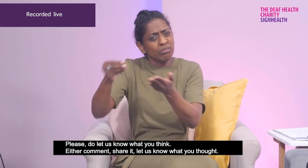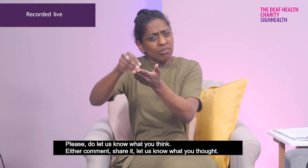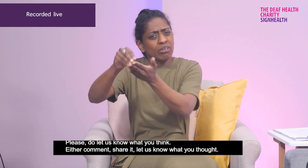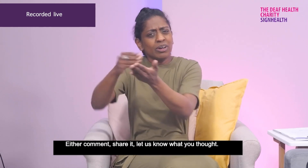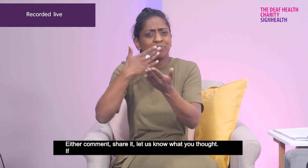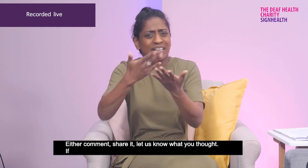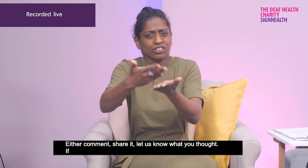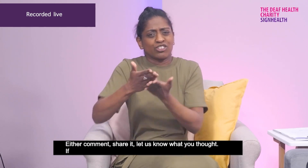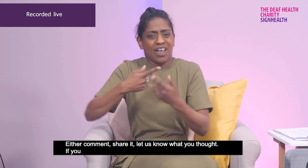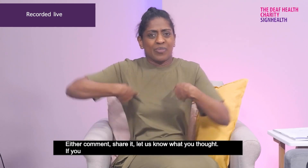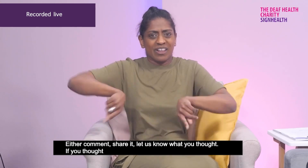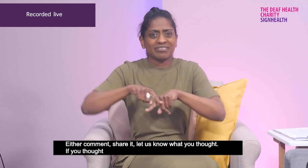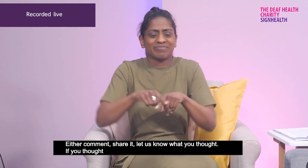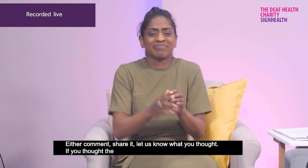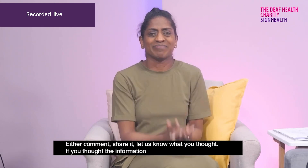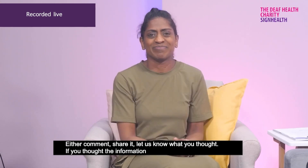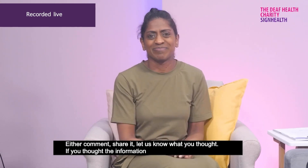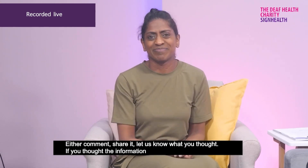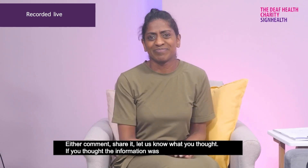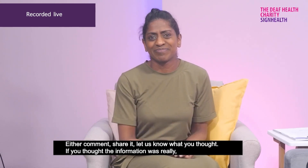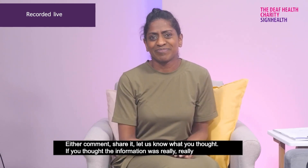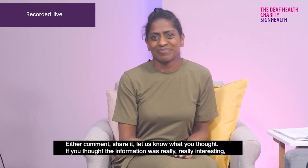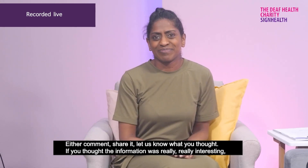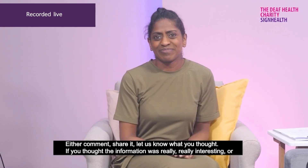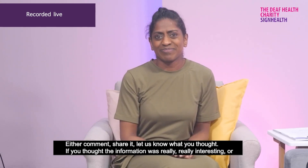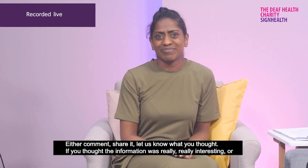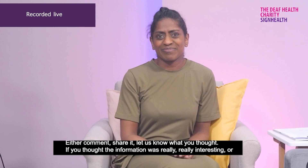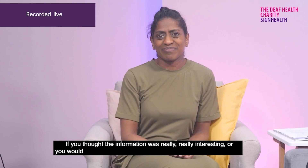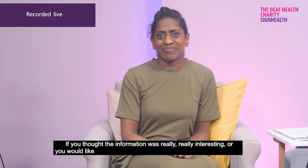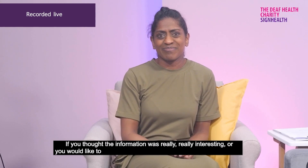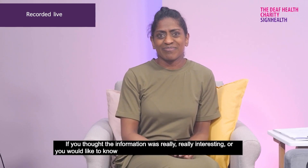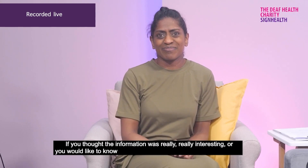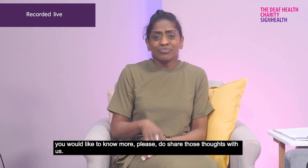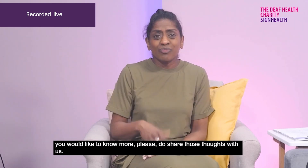you'd like to know more, please do share those thoughts with us.